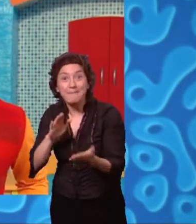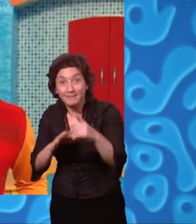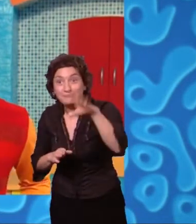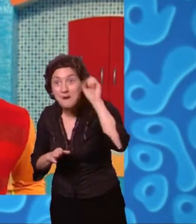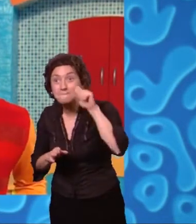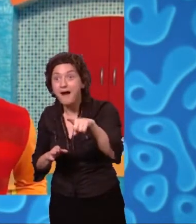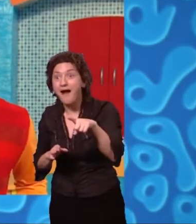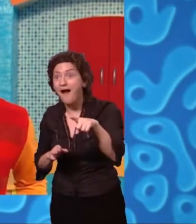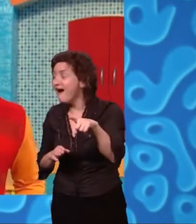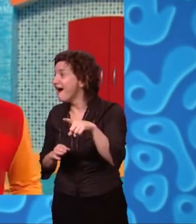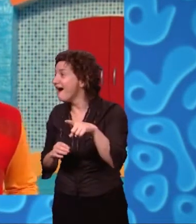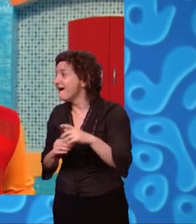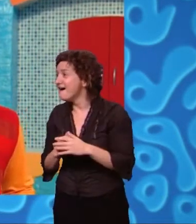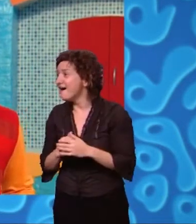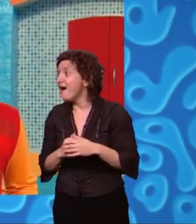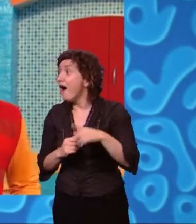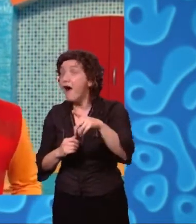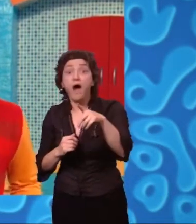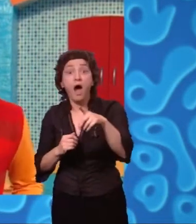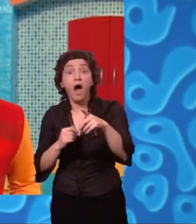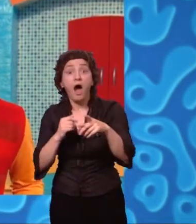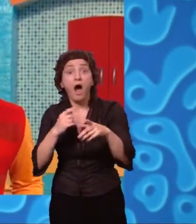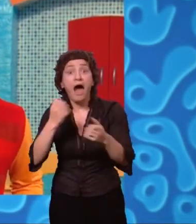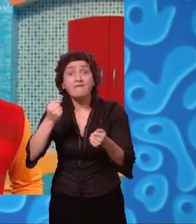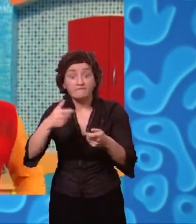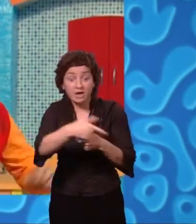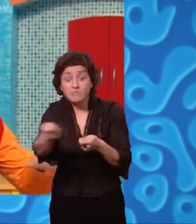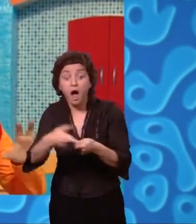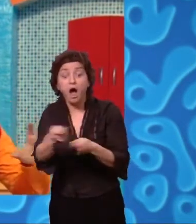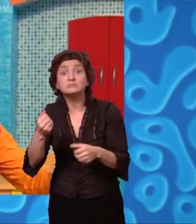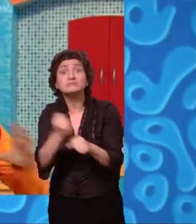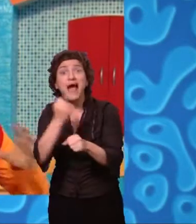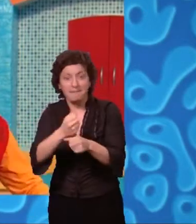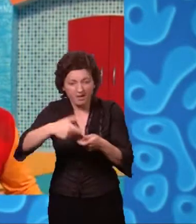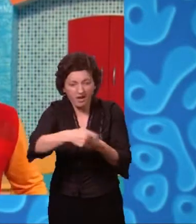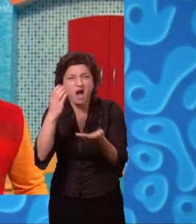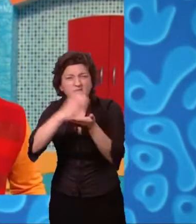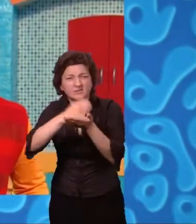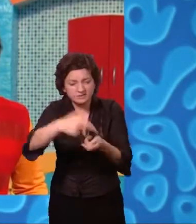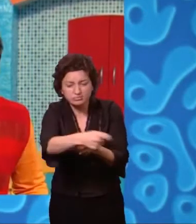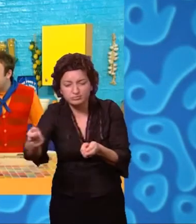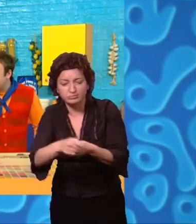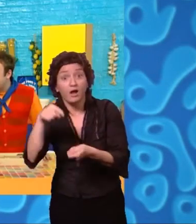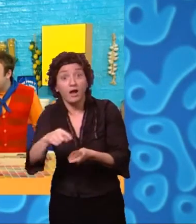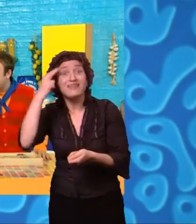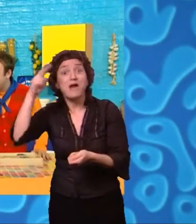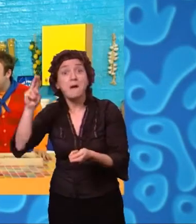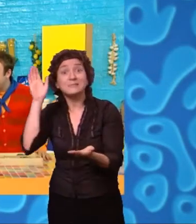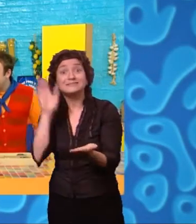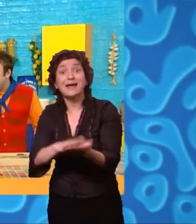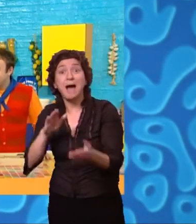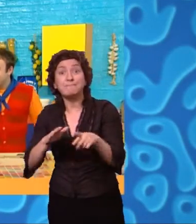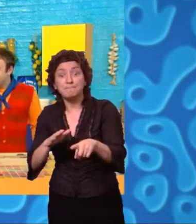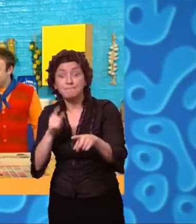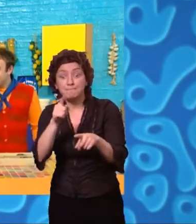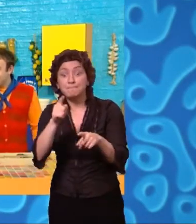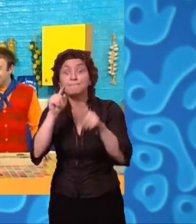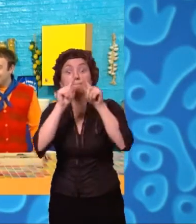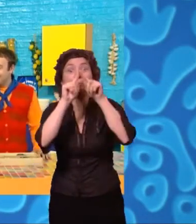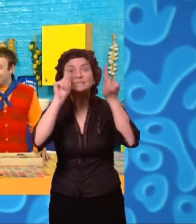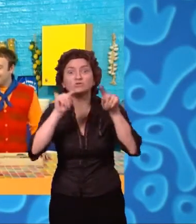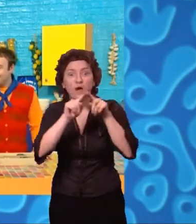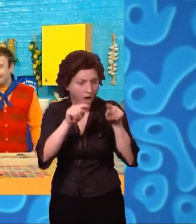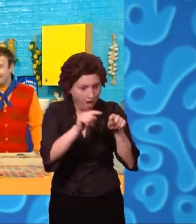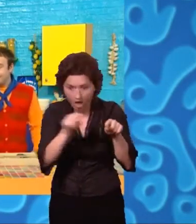tell you what, Small, there's a card game called Snap 2 where you have to find matching pictures. Wowee! Well, what are we waiting